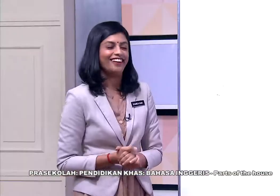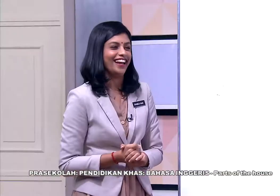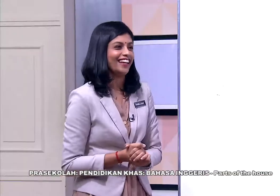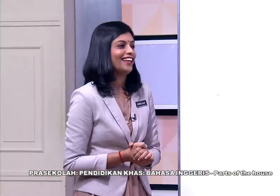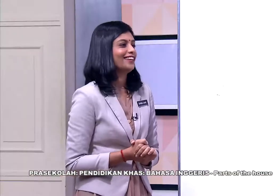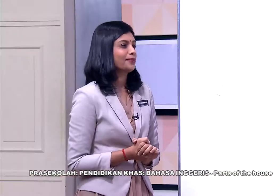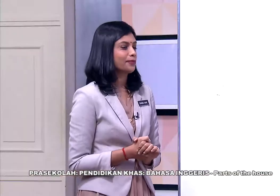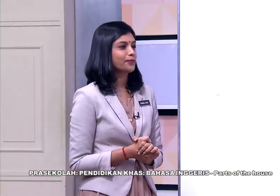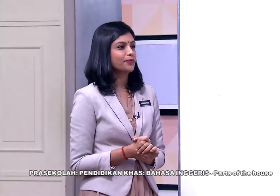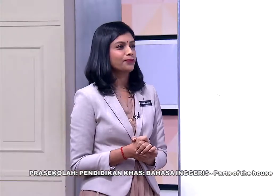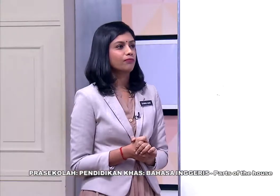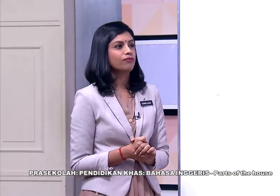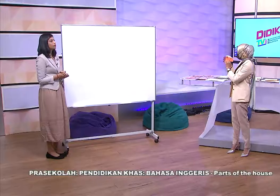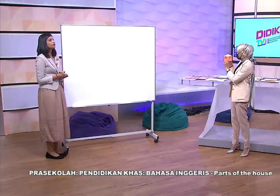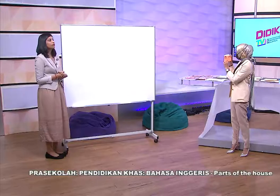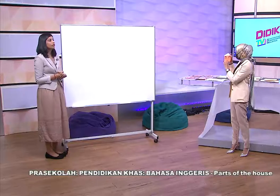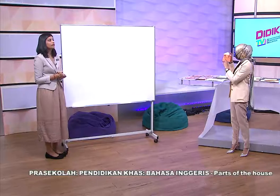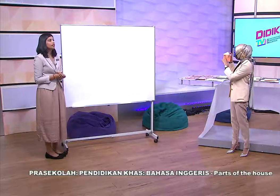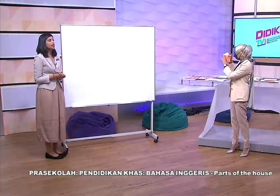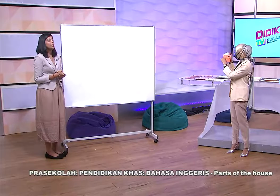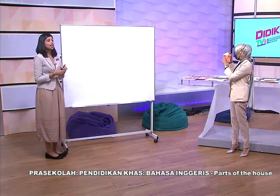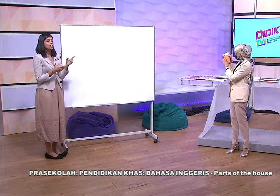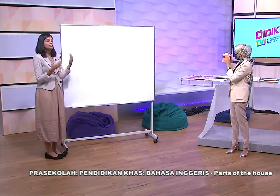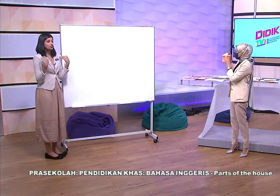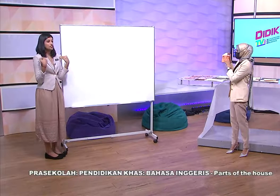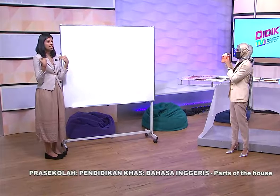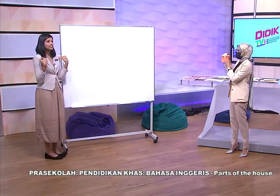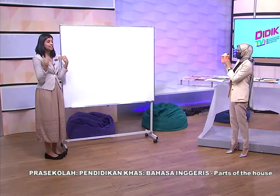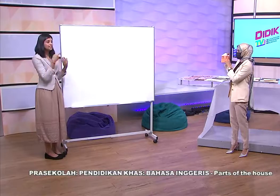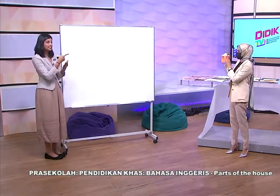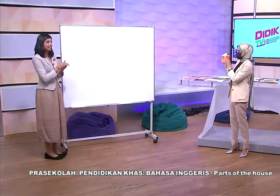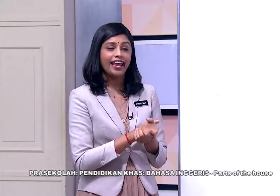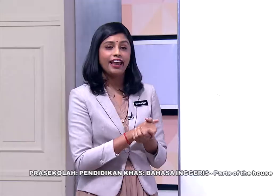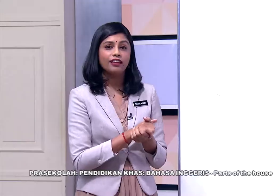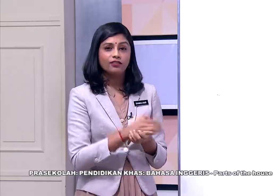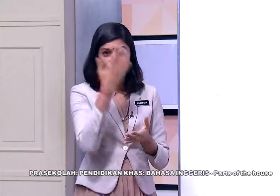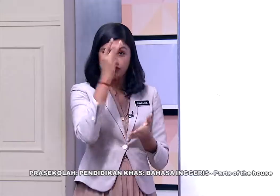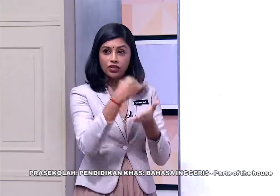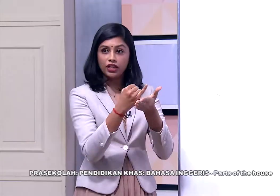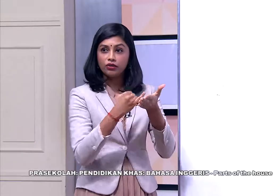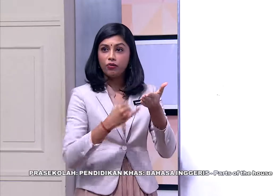right. My house, also I have curtain here, teacher. Yes, she has a curtain there. She can draw very